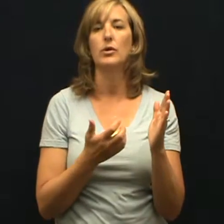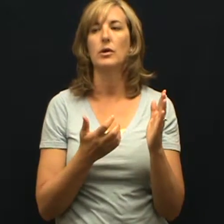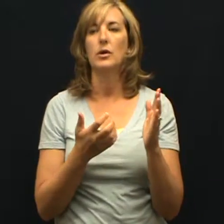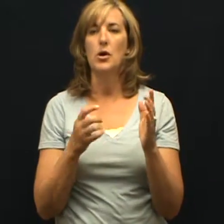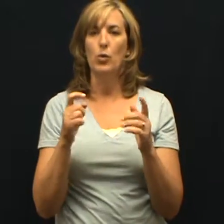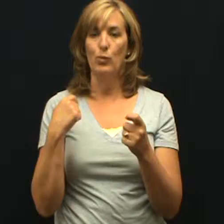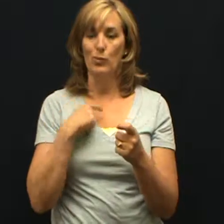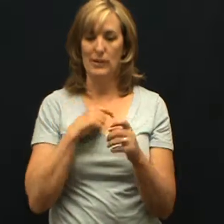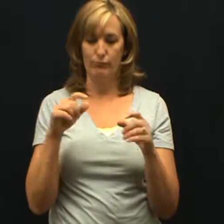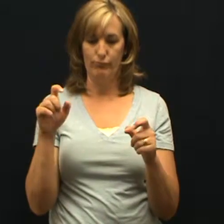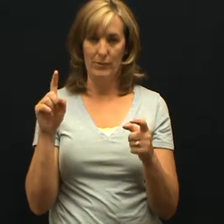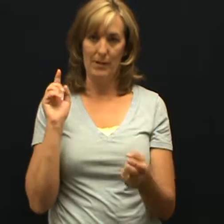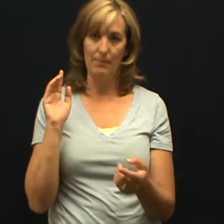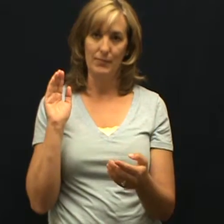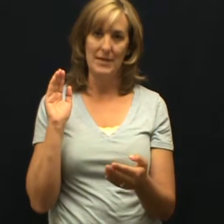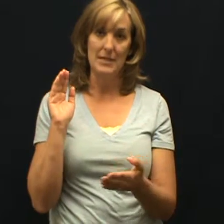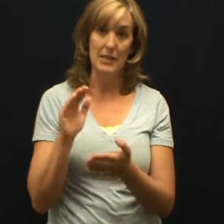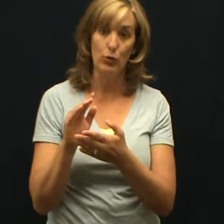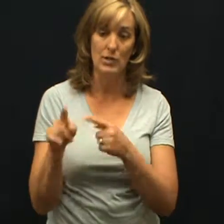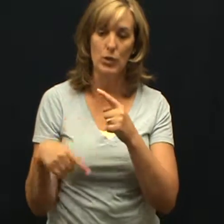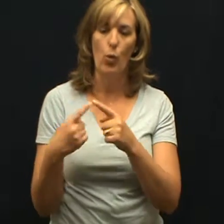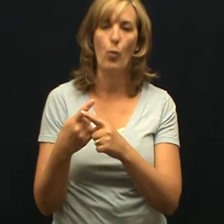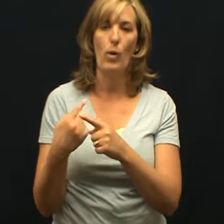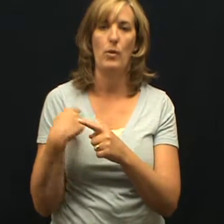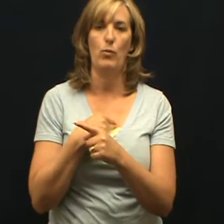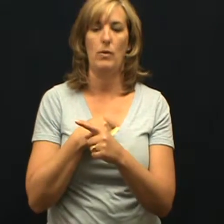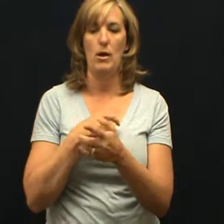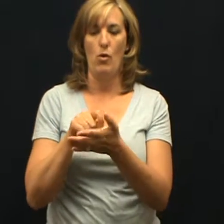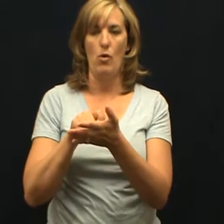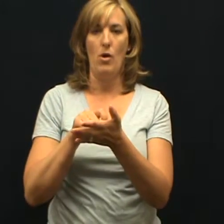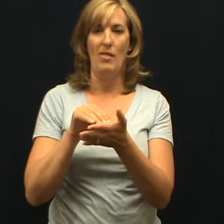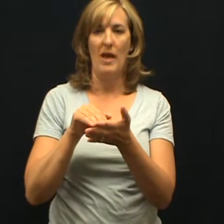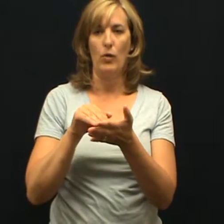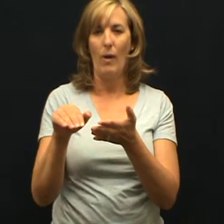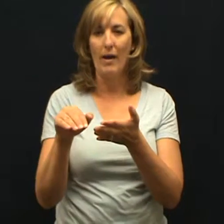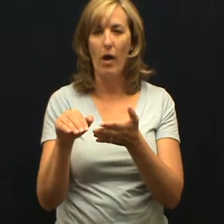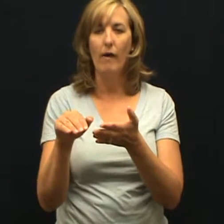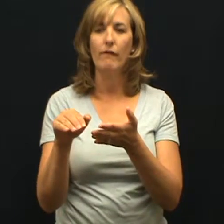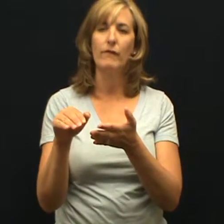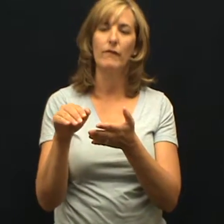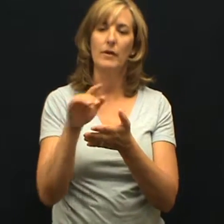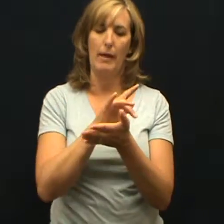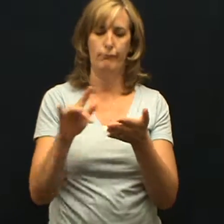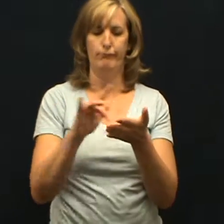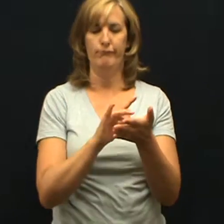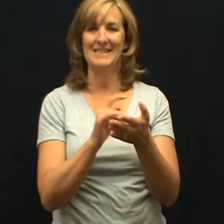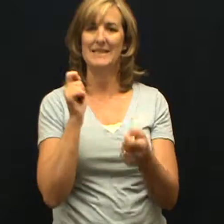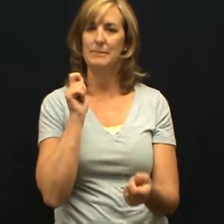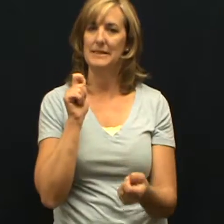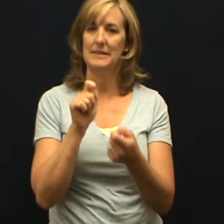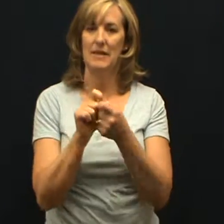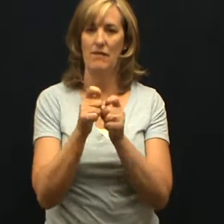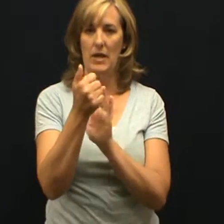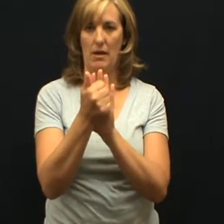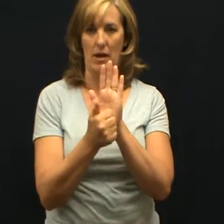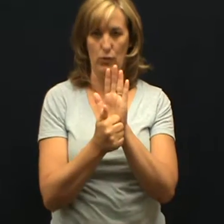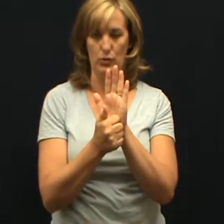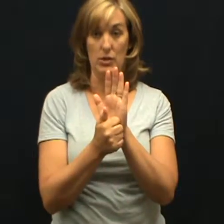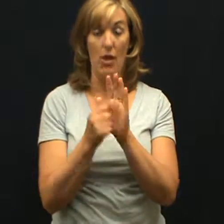and we decrease accounts receivable when we write off specific accounts. And so that's the only time that